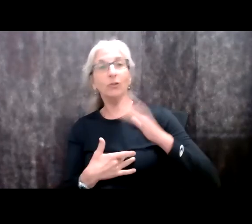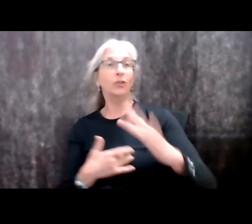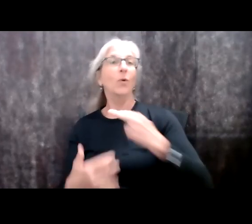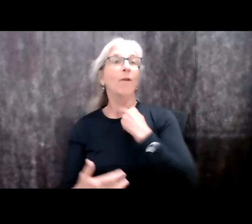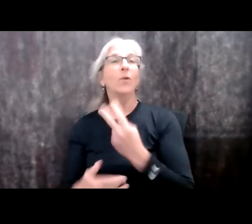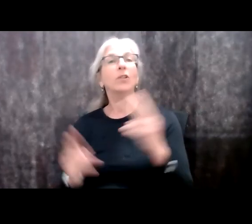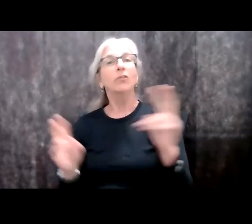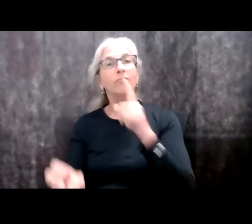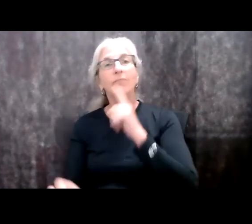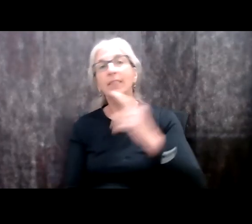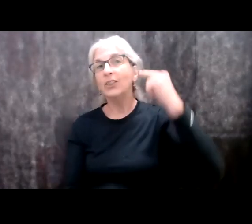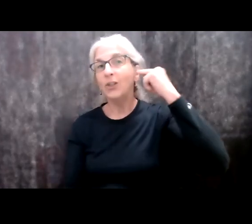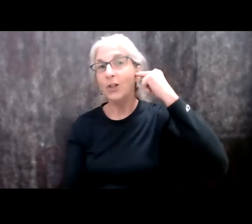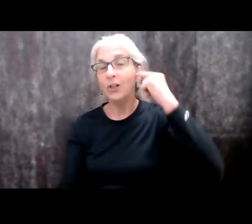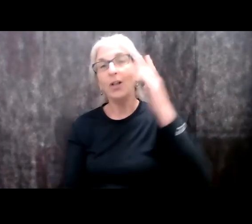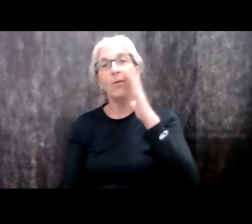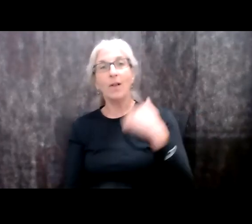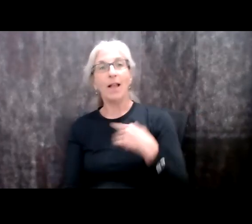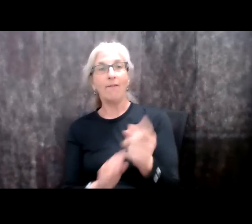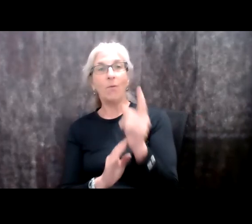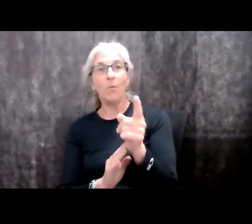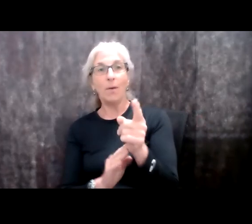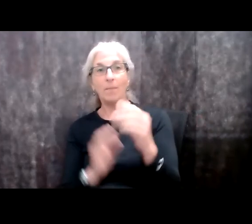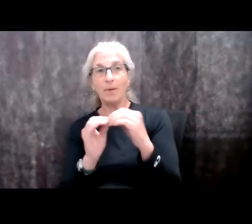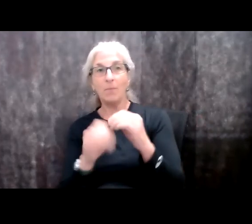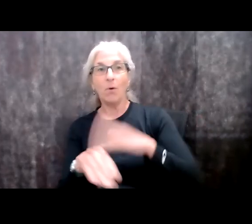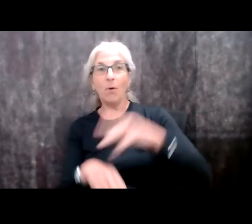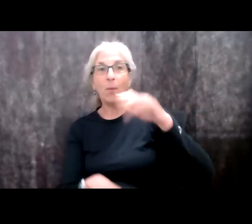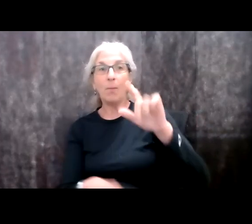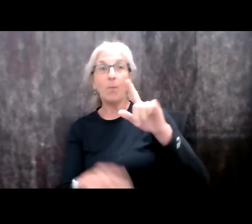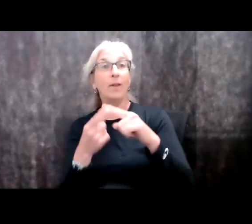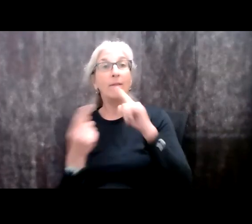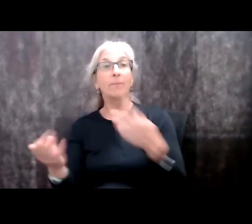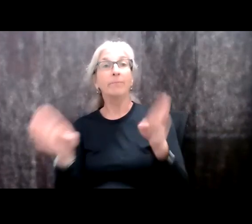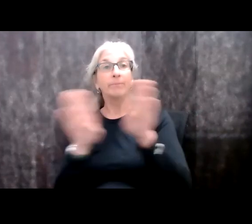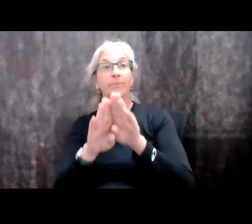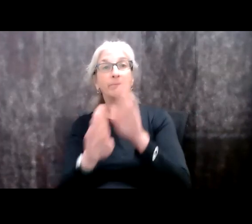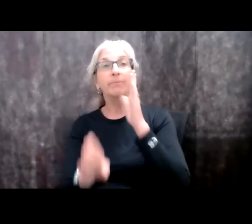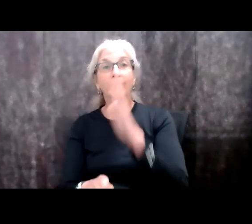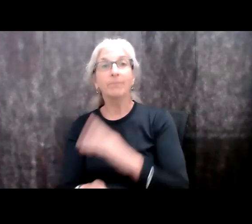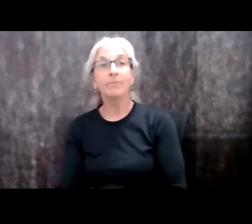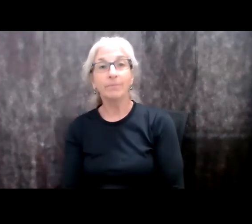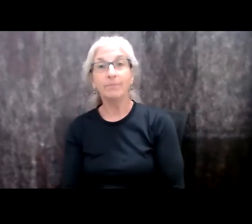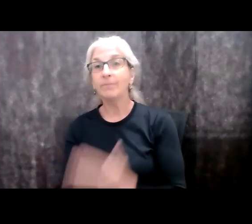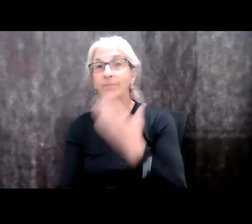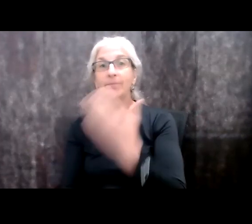us tonight, and I'll give one more minute on the poll. And I'll wrap things up. Thank you.